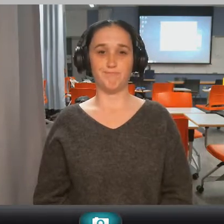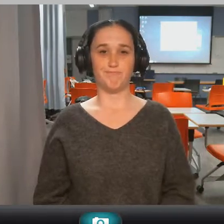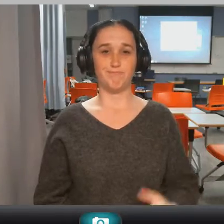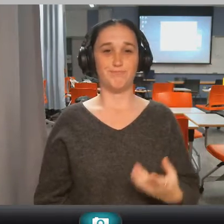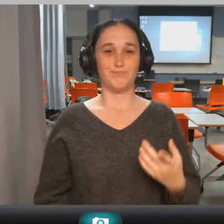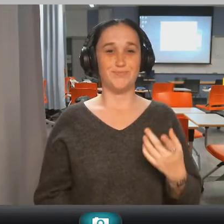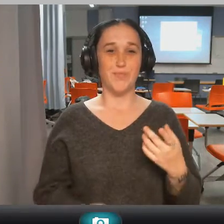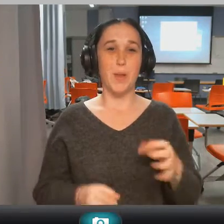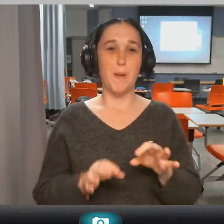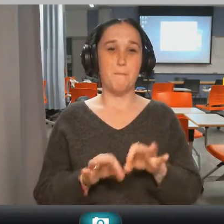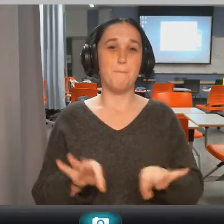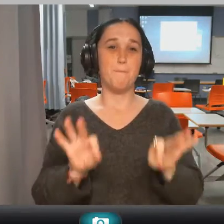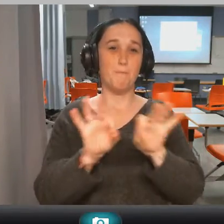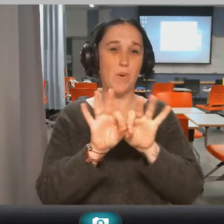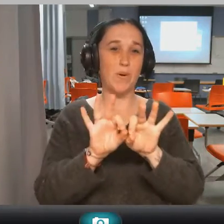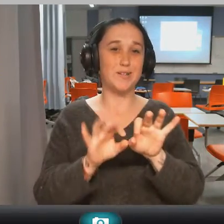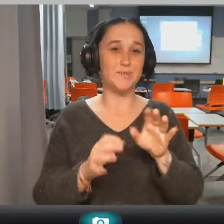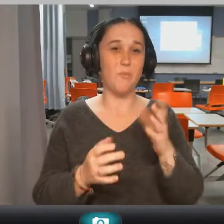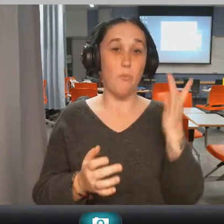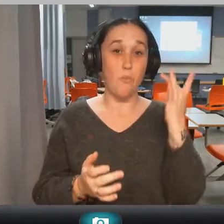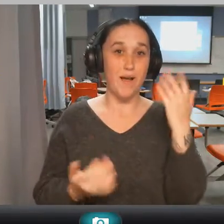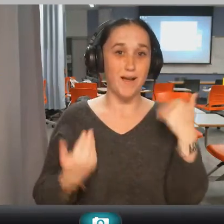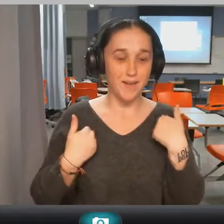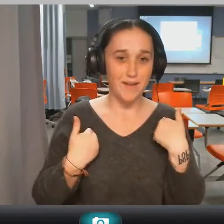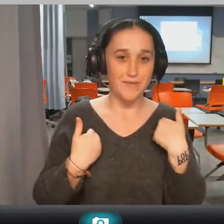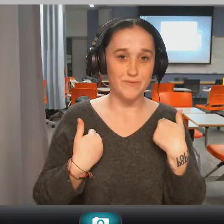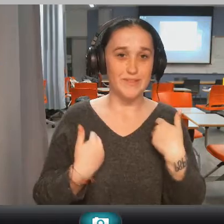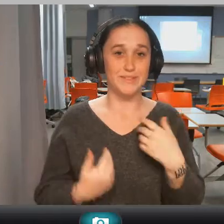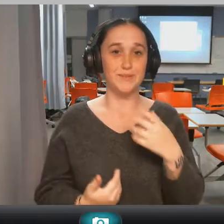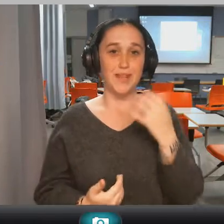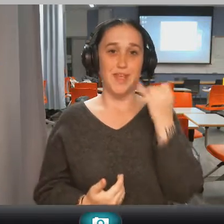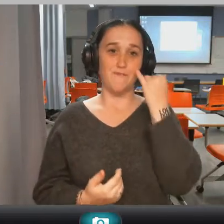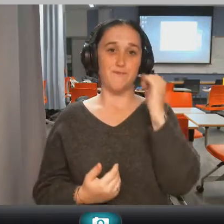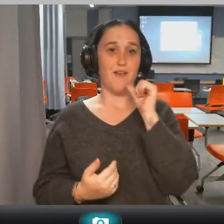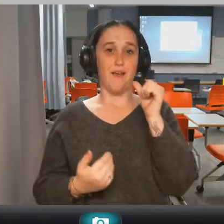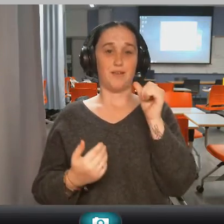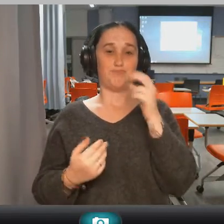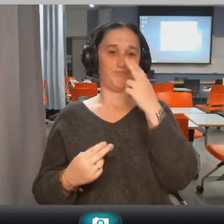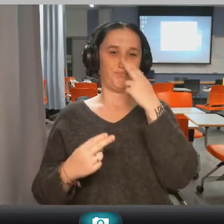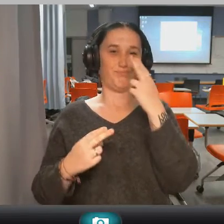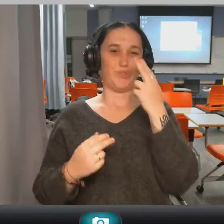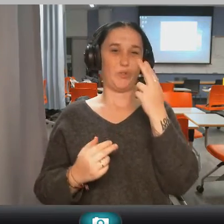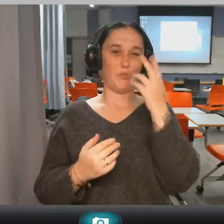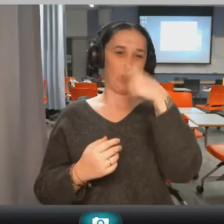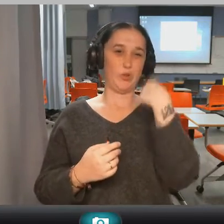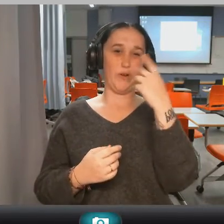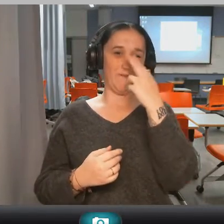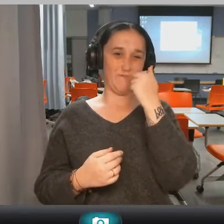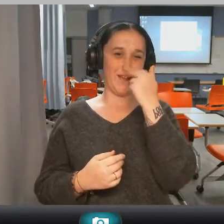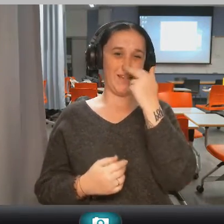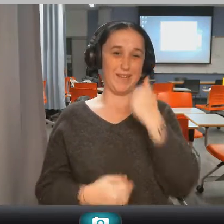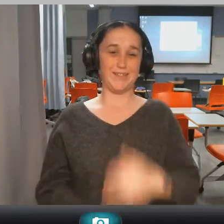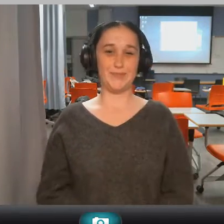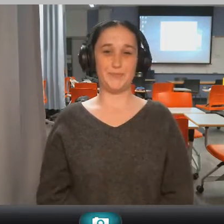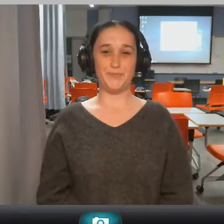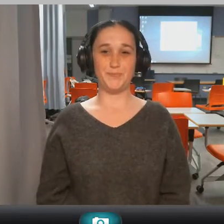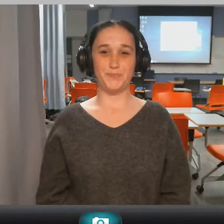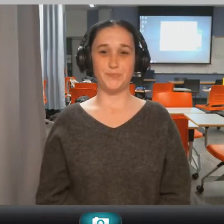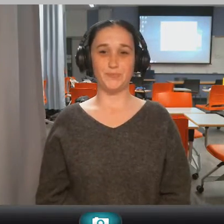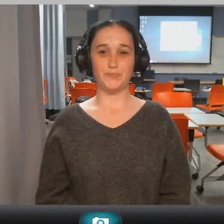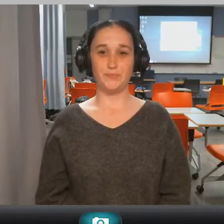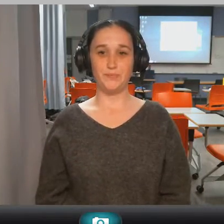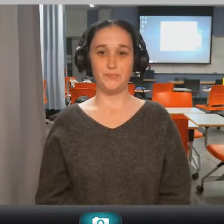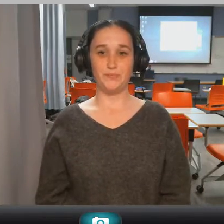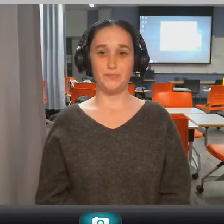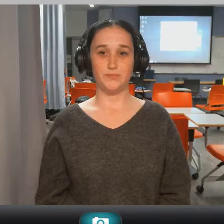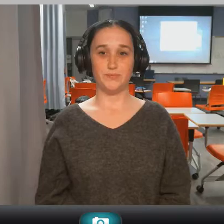funny. Two, it protects the eye quite a bit. So what it happens is this brow bone stands out